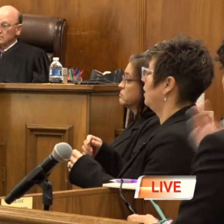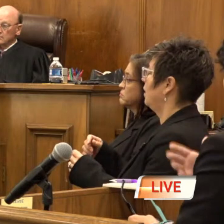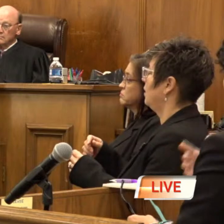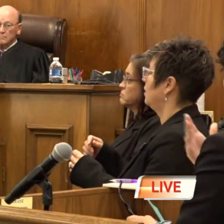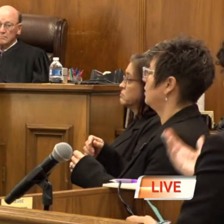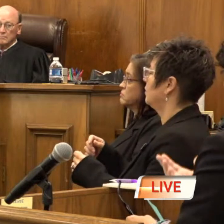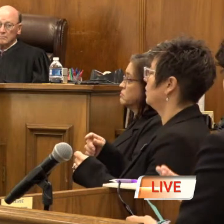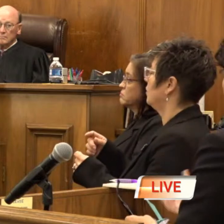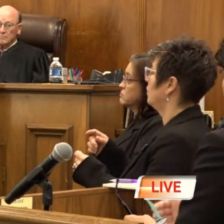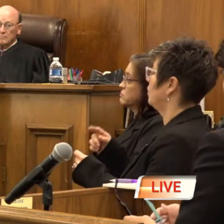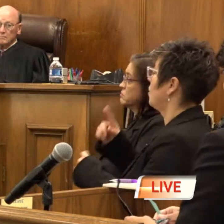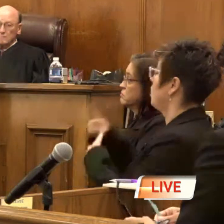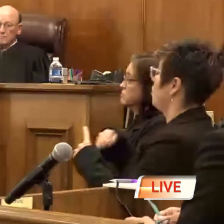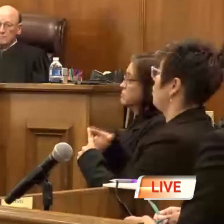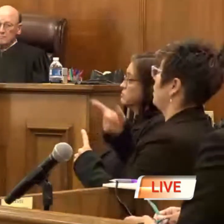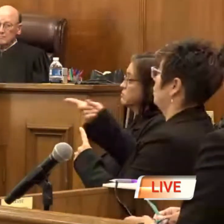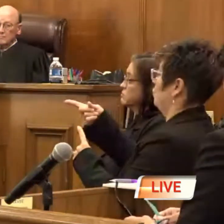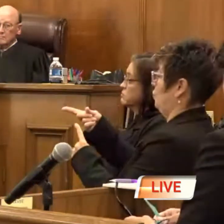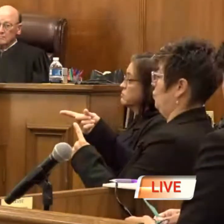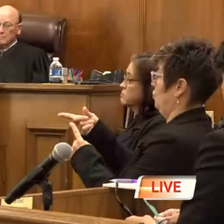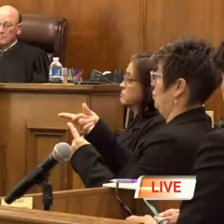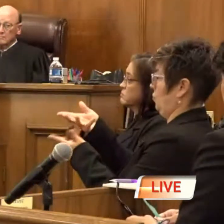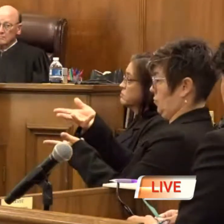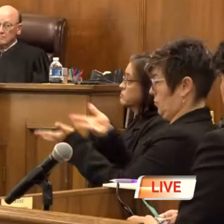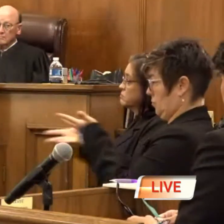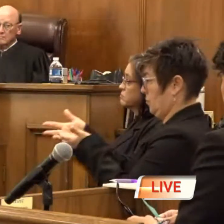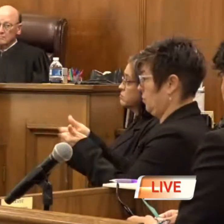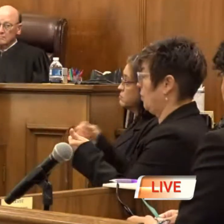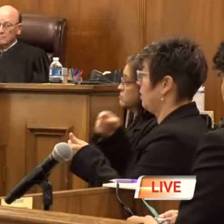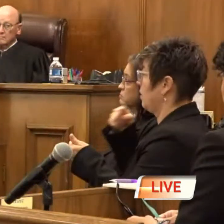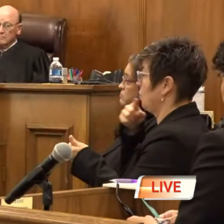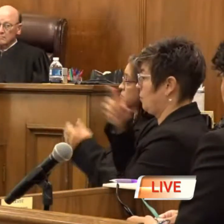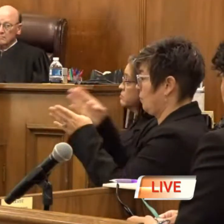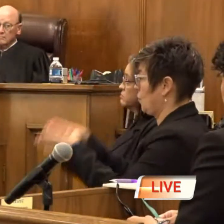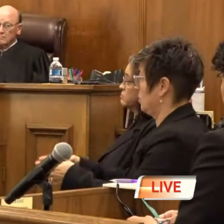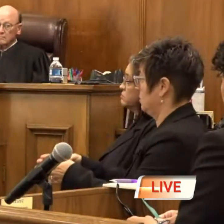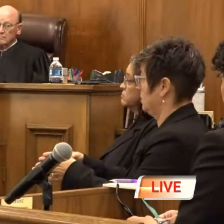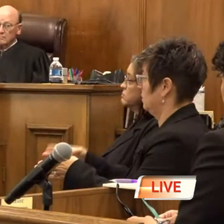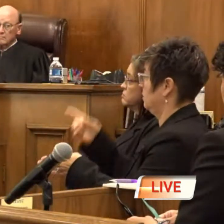Do you feel like you're able to get your point across when you're talking?